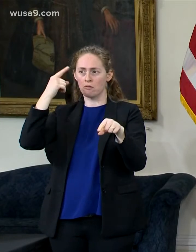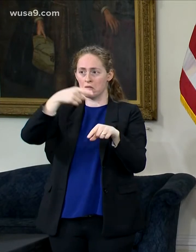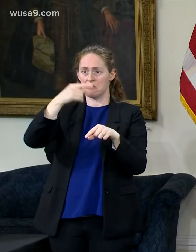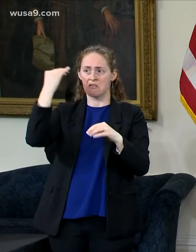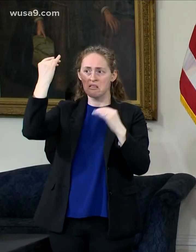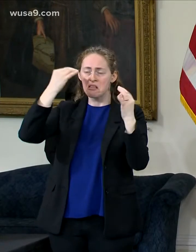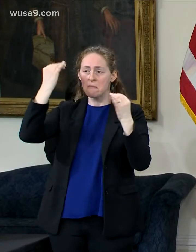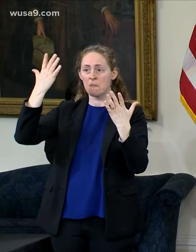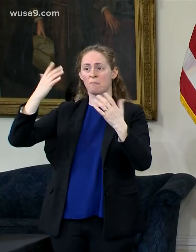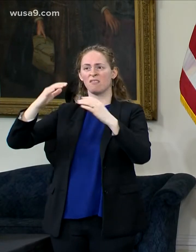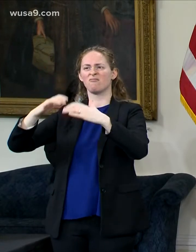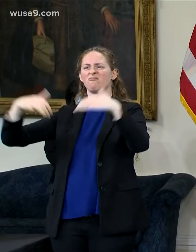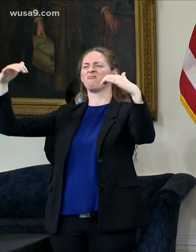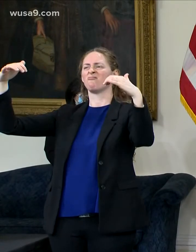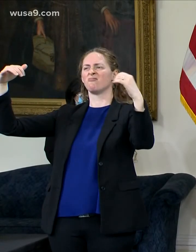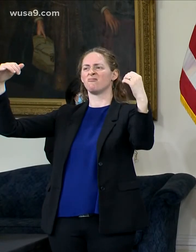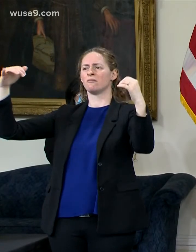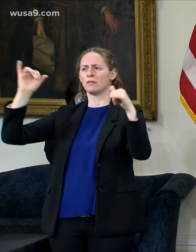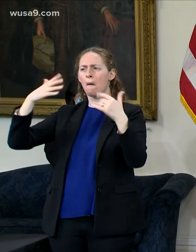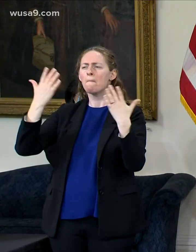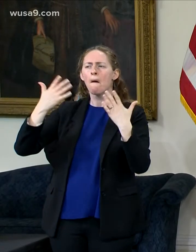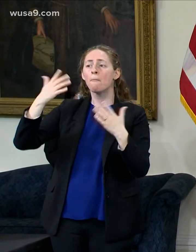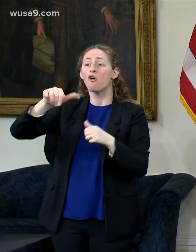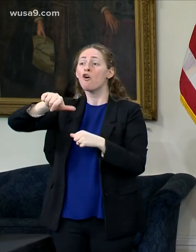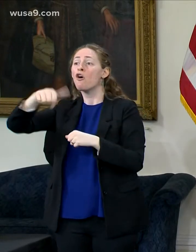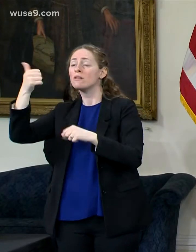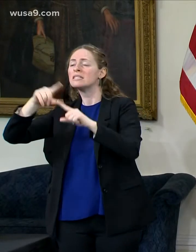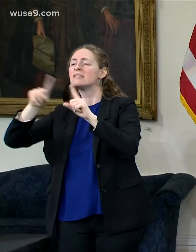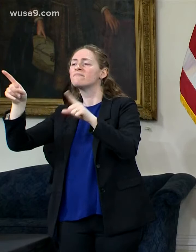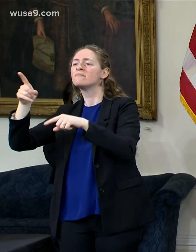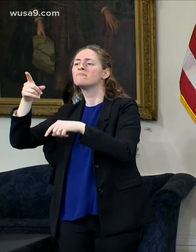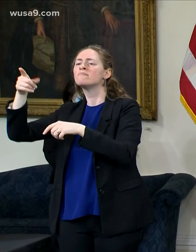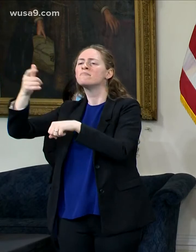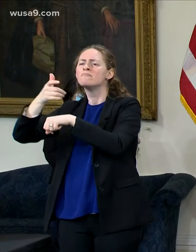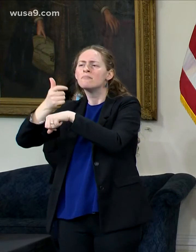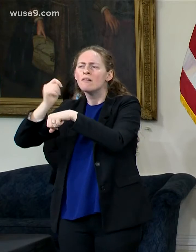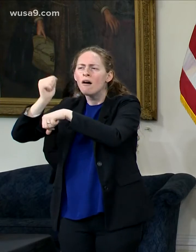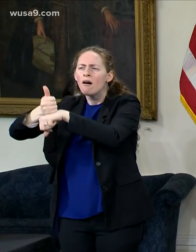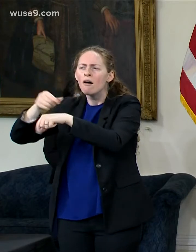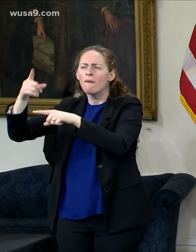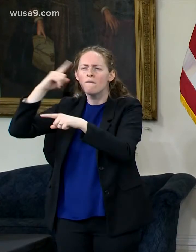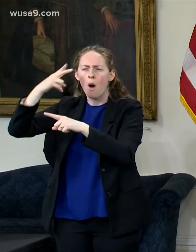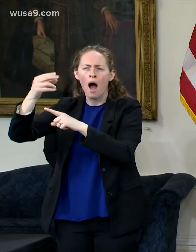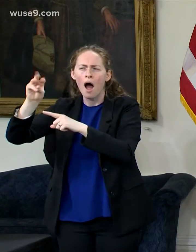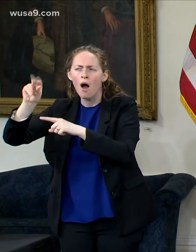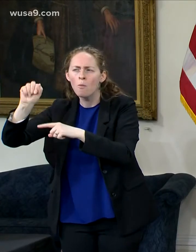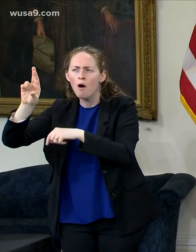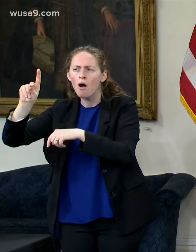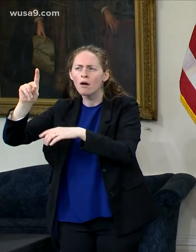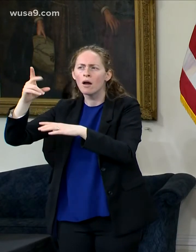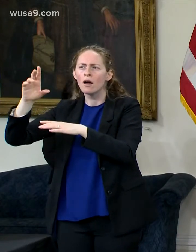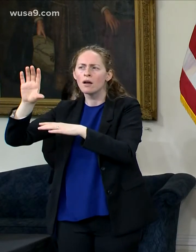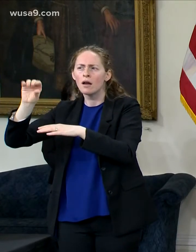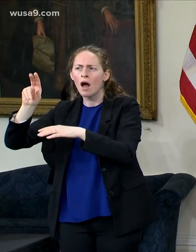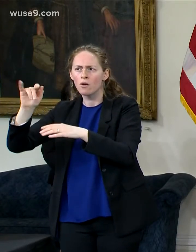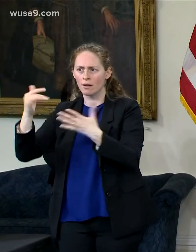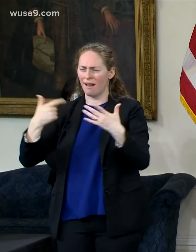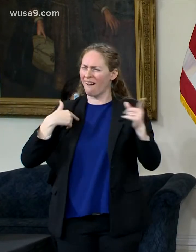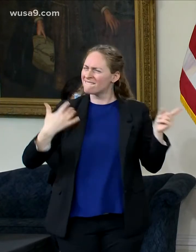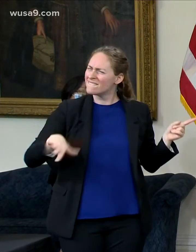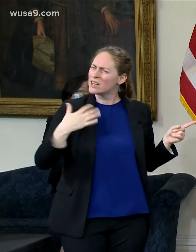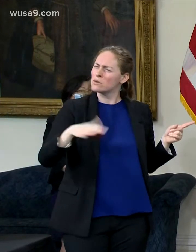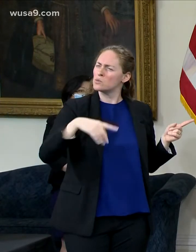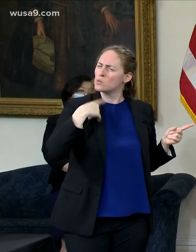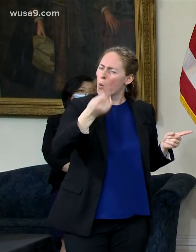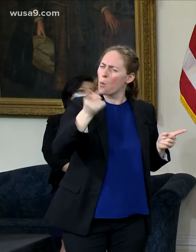Fairweather Coast in Howard County. What are you able to tell us? Well, I told you everything I'm able to tell you. I told you where the Montgomery County one is, and I told you where the